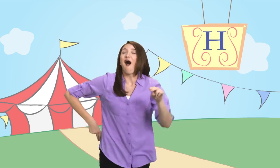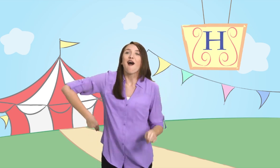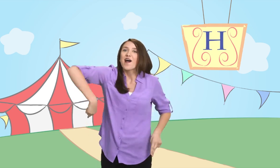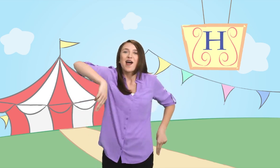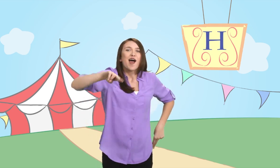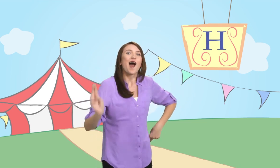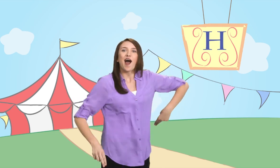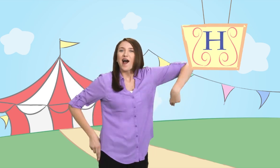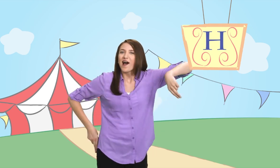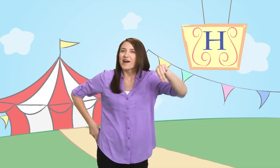Here they come.